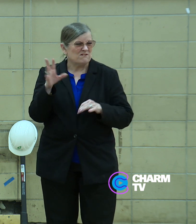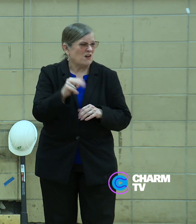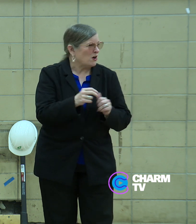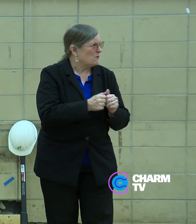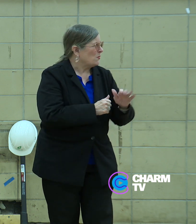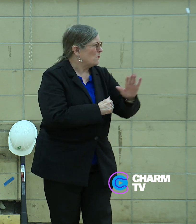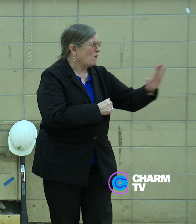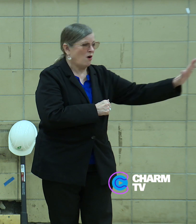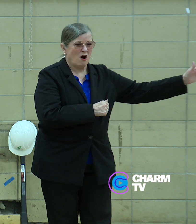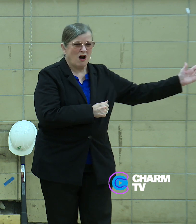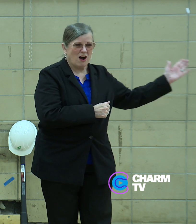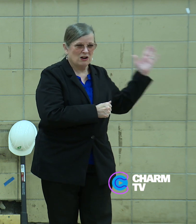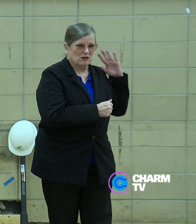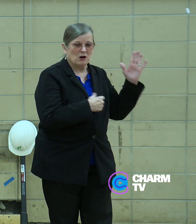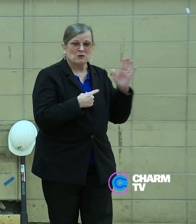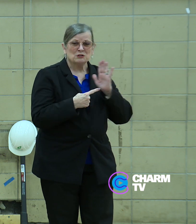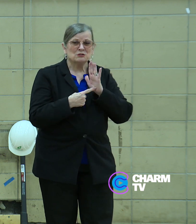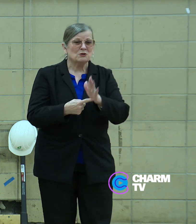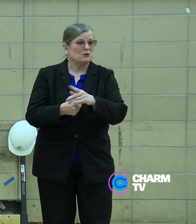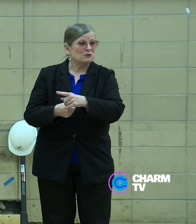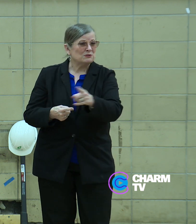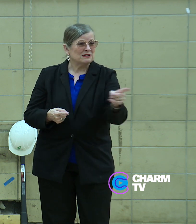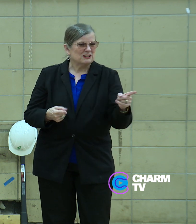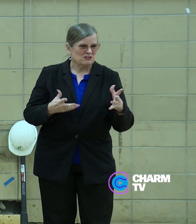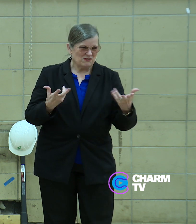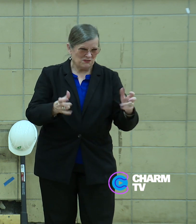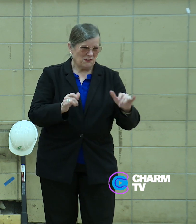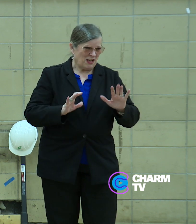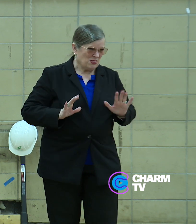as he came in, he says, now I don't have to throw somebody in the wall. I get to